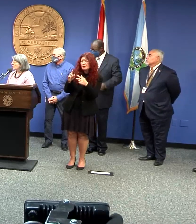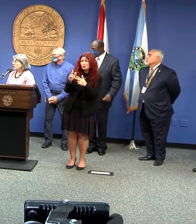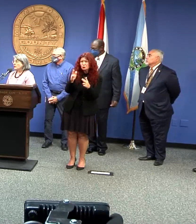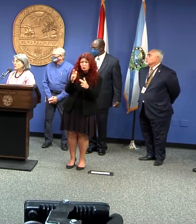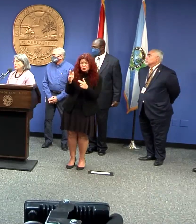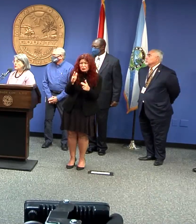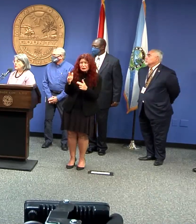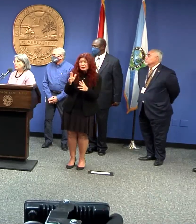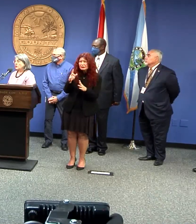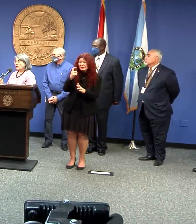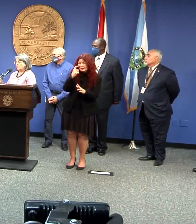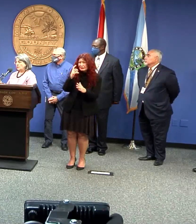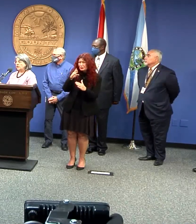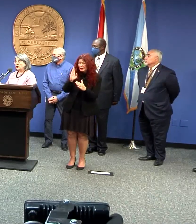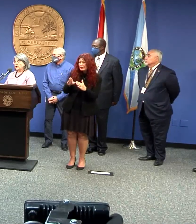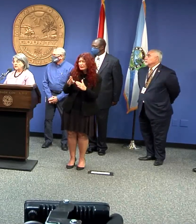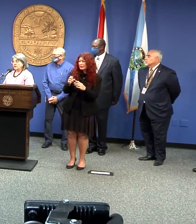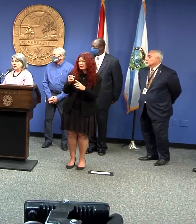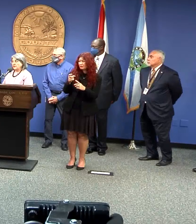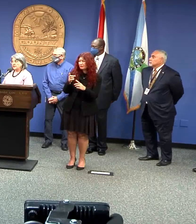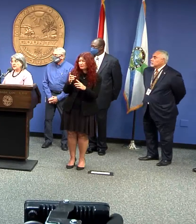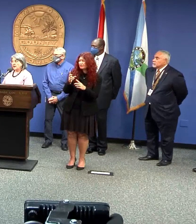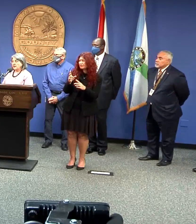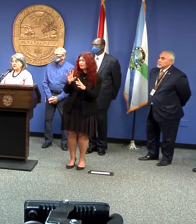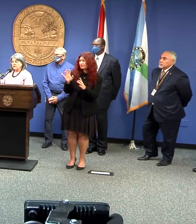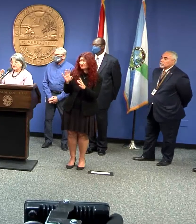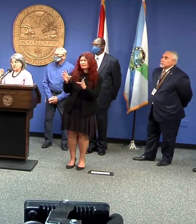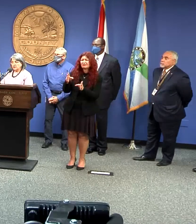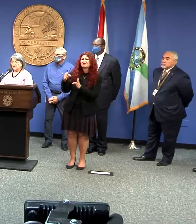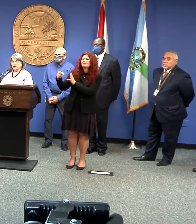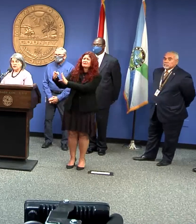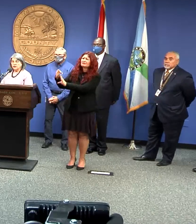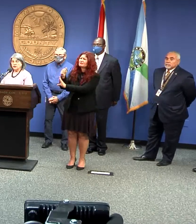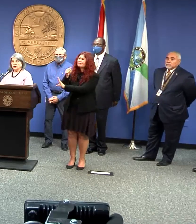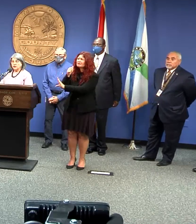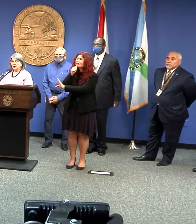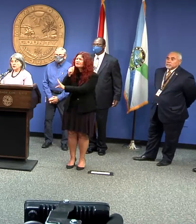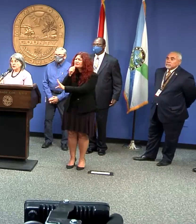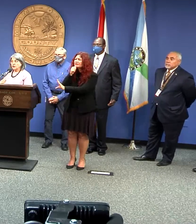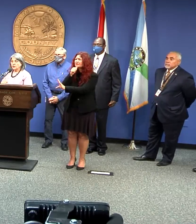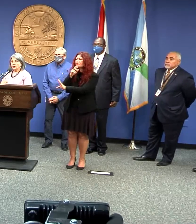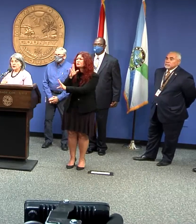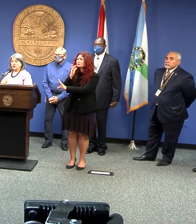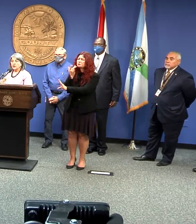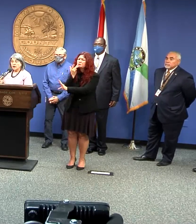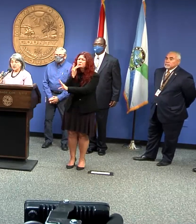stuff. You want to do it on the side? no one else wants to hear it?